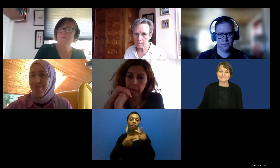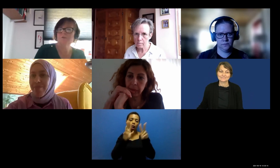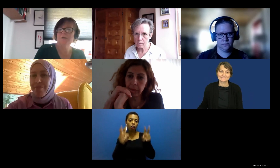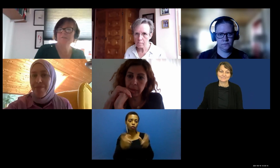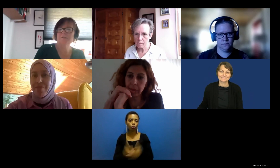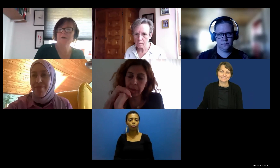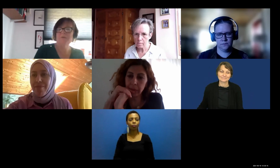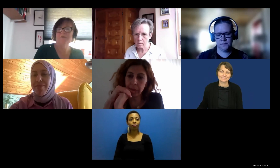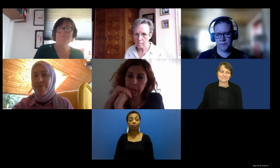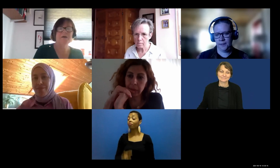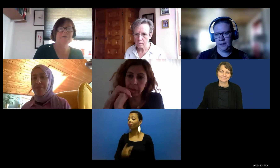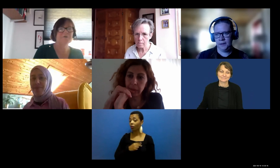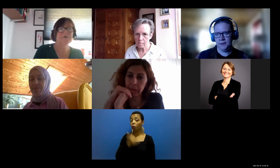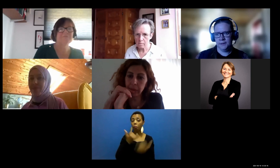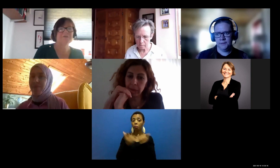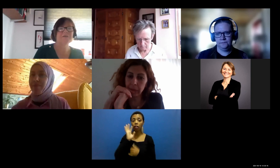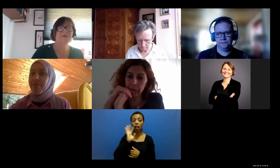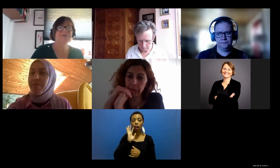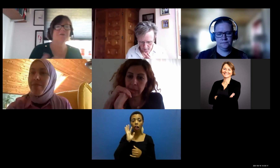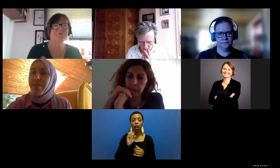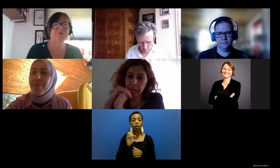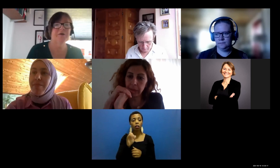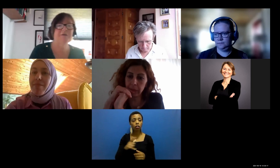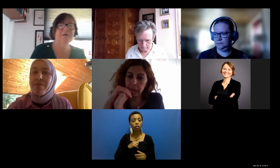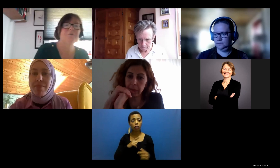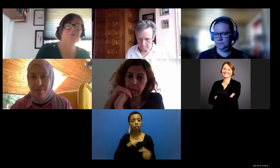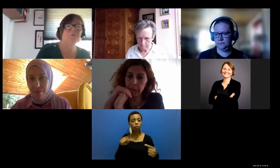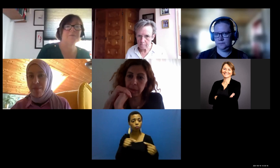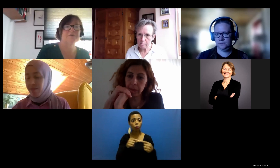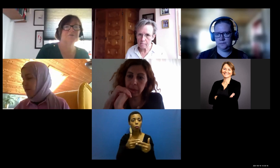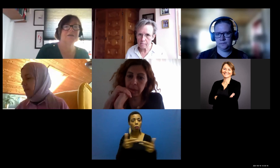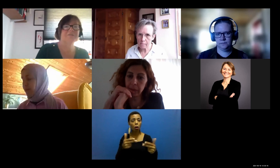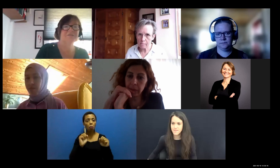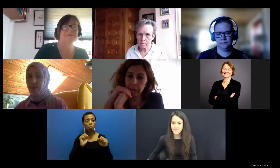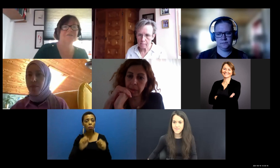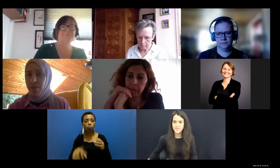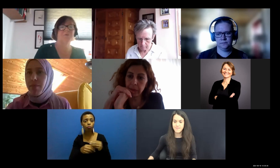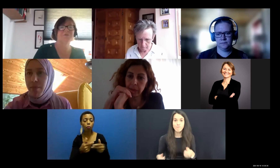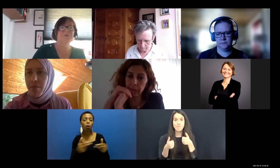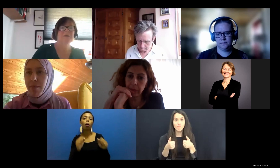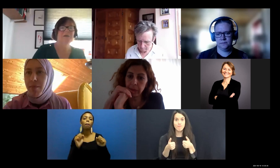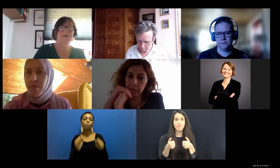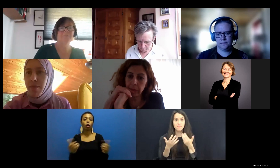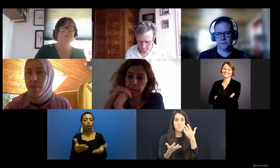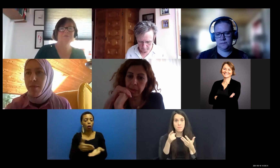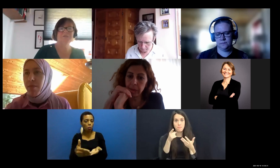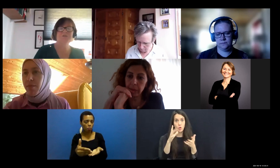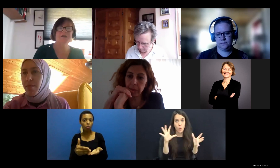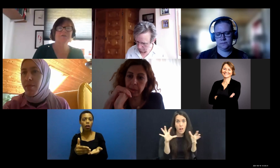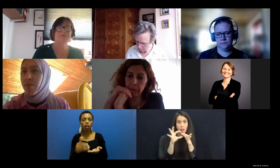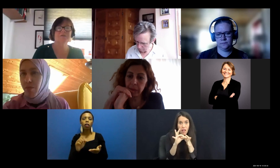sounds good. Yes. If you have a link, I don't know if you have it now, or maybe could get it at some point and put